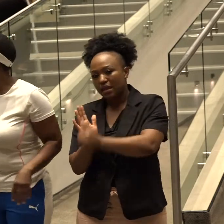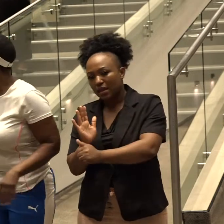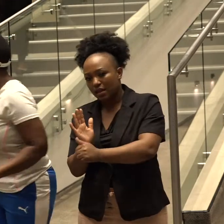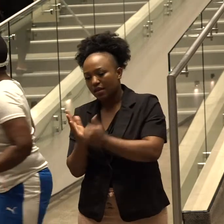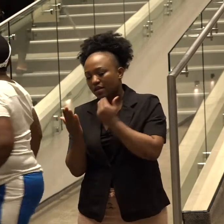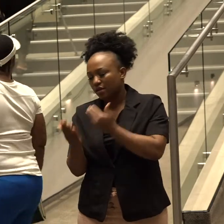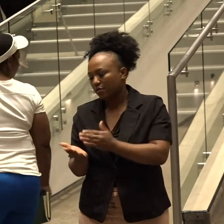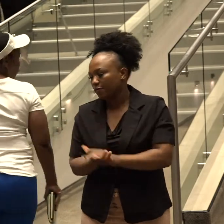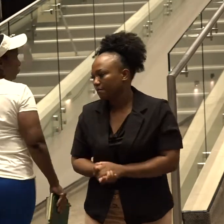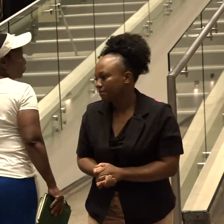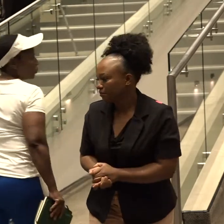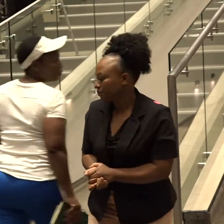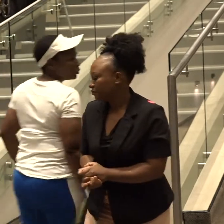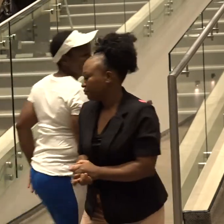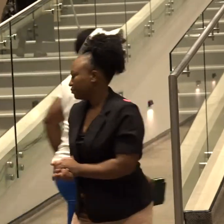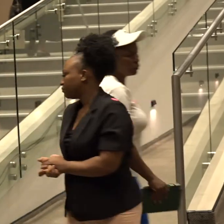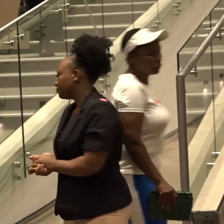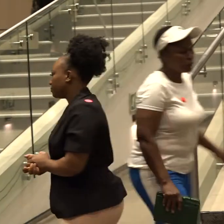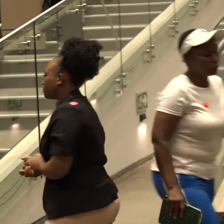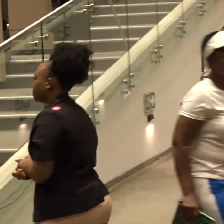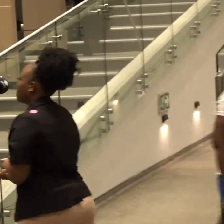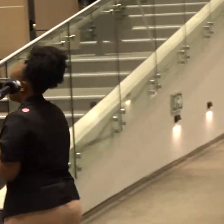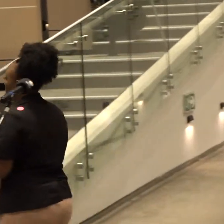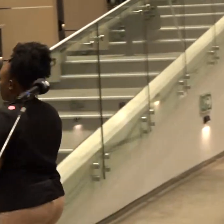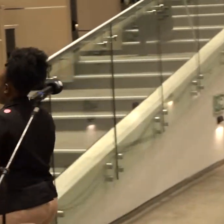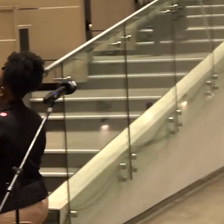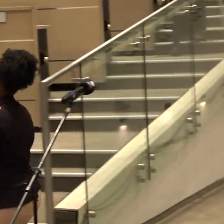thank you foreign